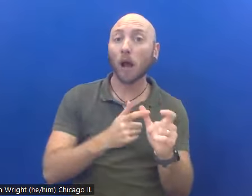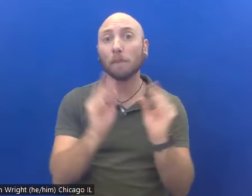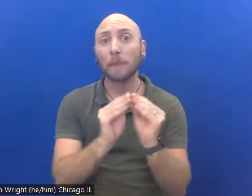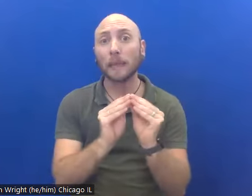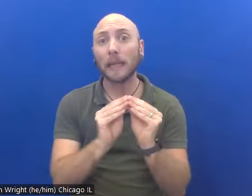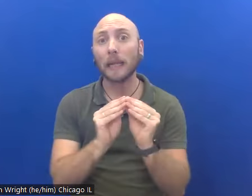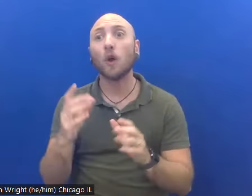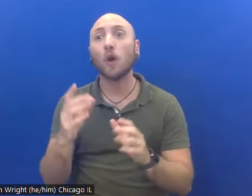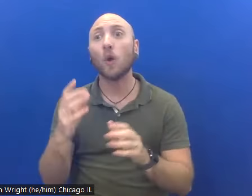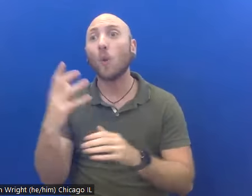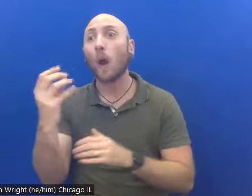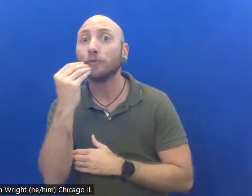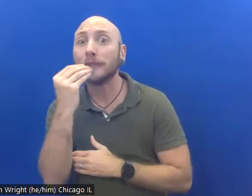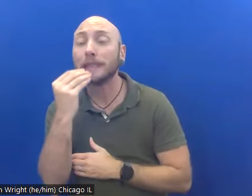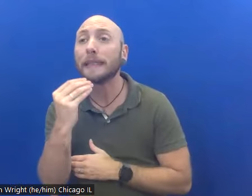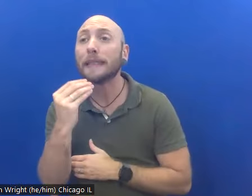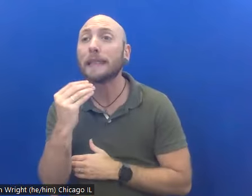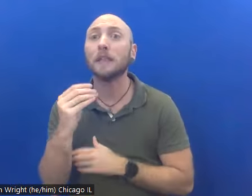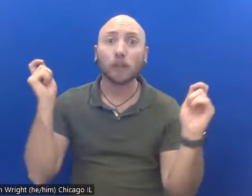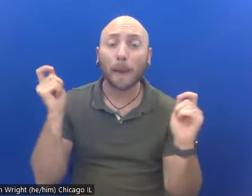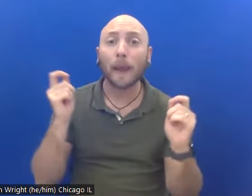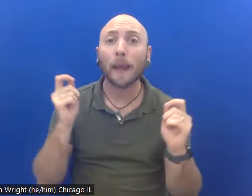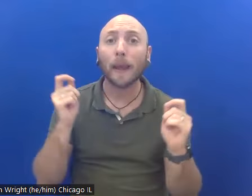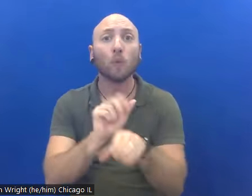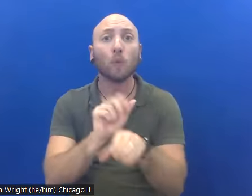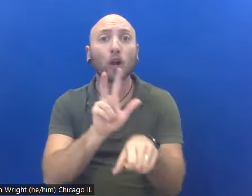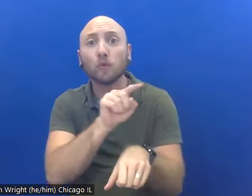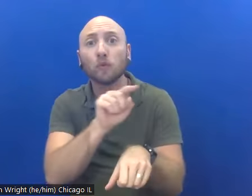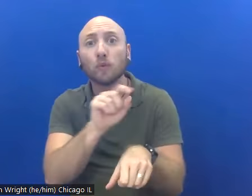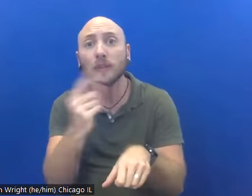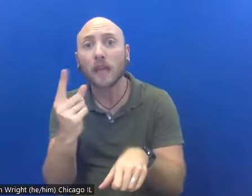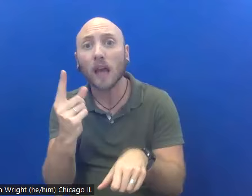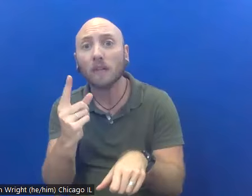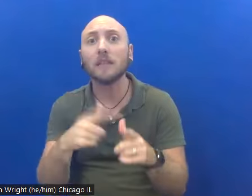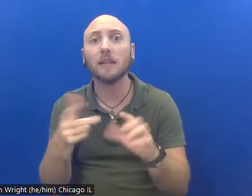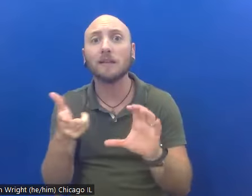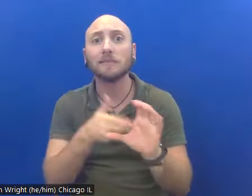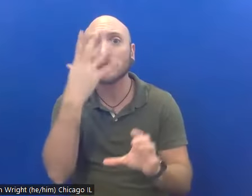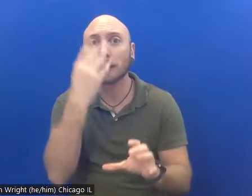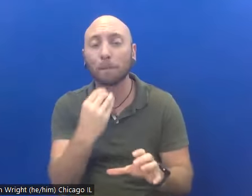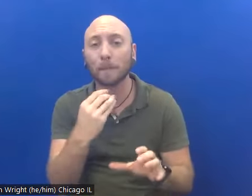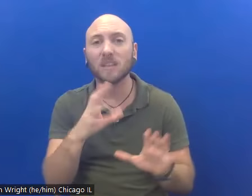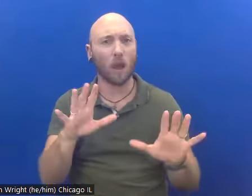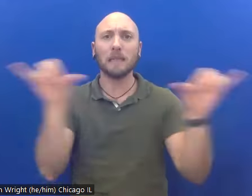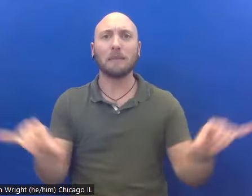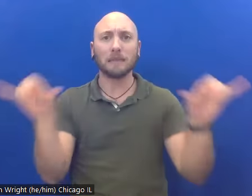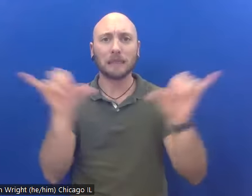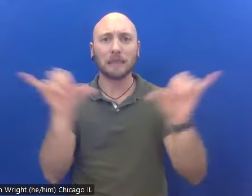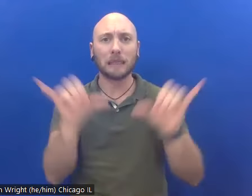take a 20-minute nap, go work 3 to 11, go home, sleep. That was my routine for the first 6 months. And as my work schedule changed, I would just kind